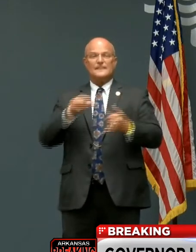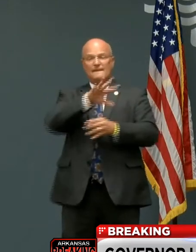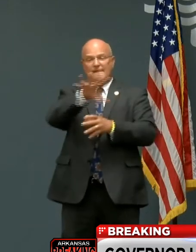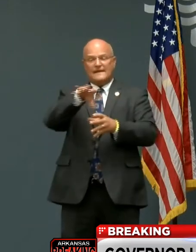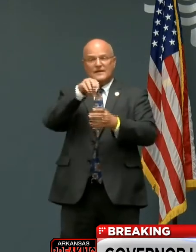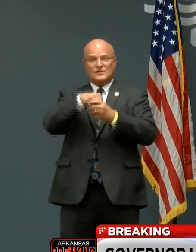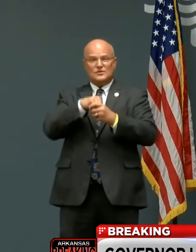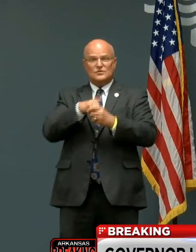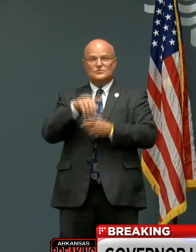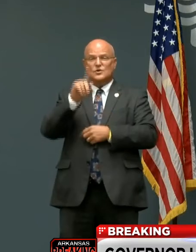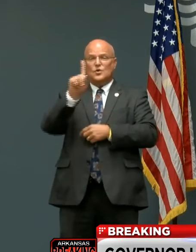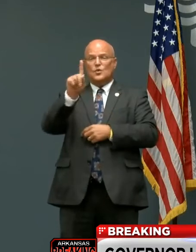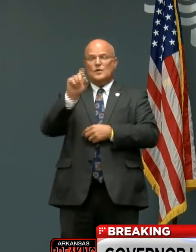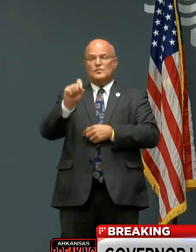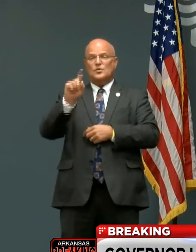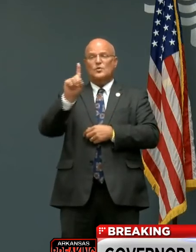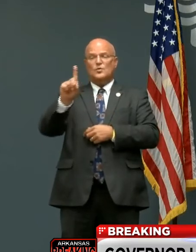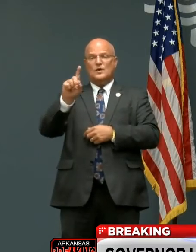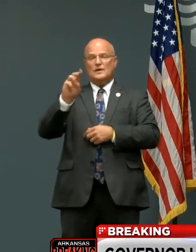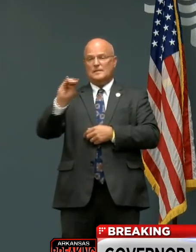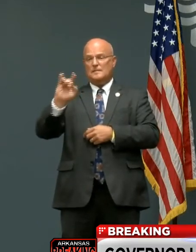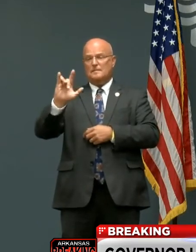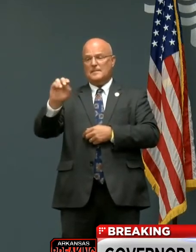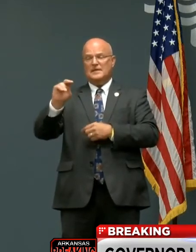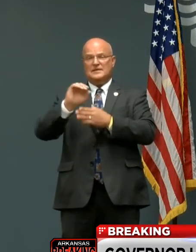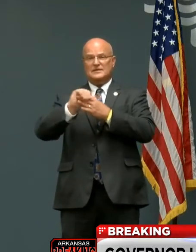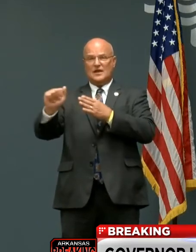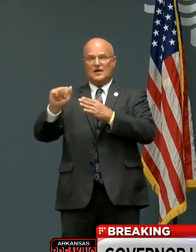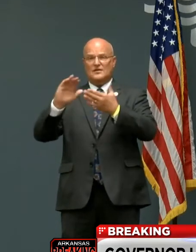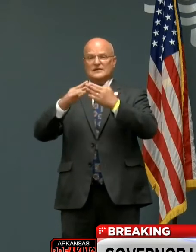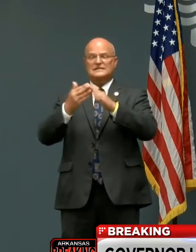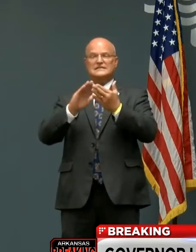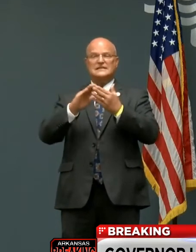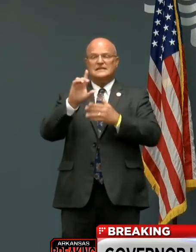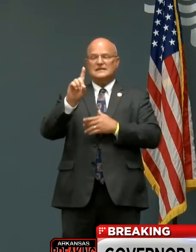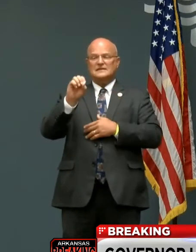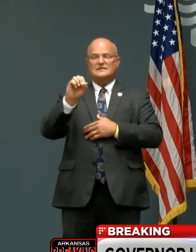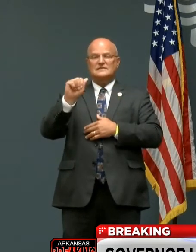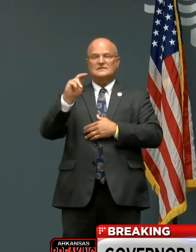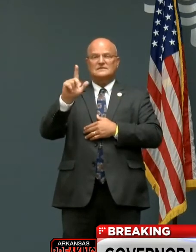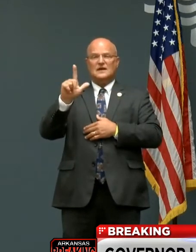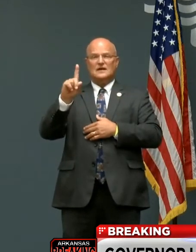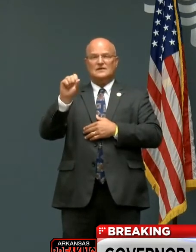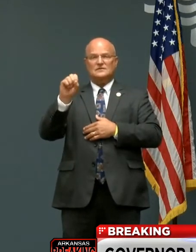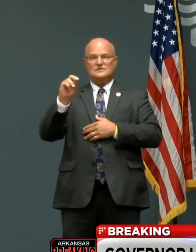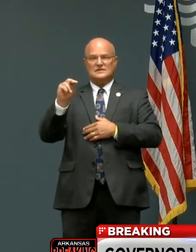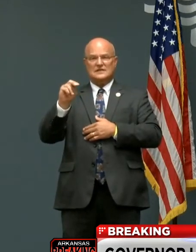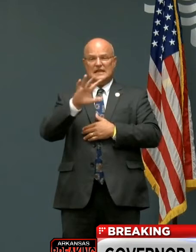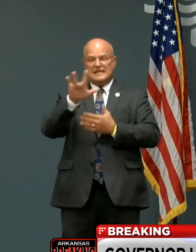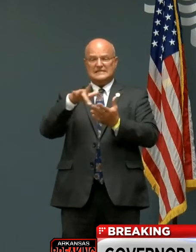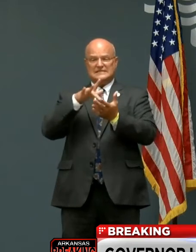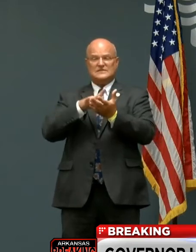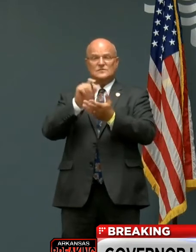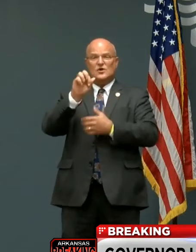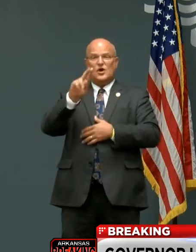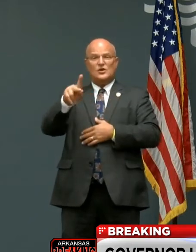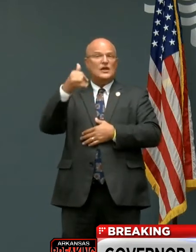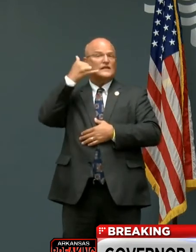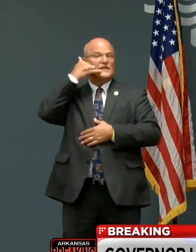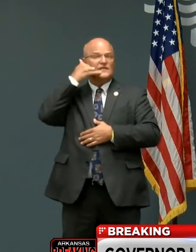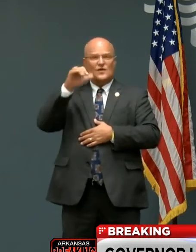includes $1.1 million to the city of Donaldson and Central Arkansas Telephone